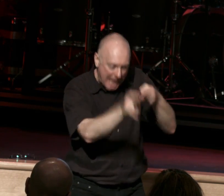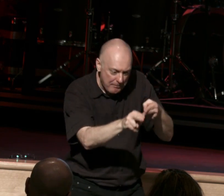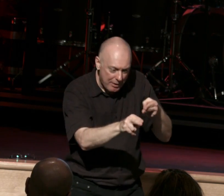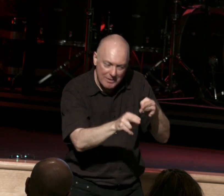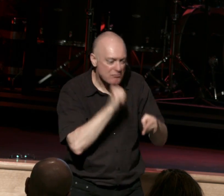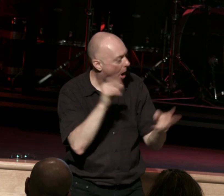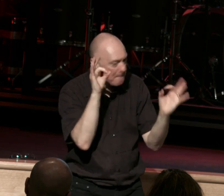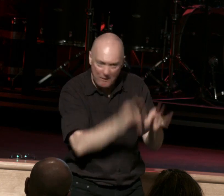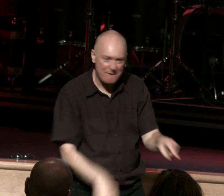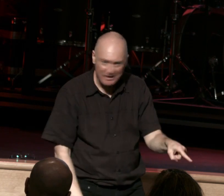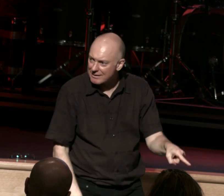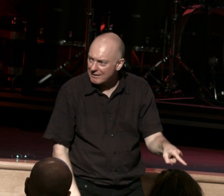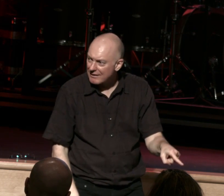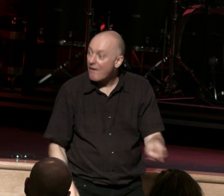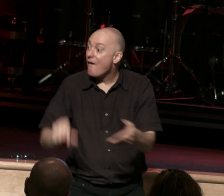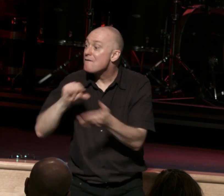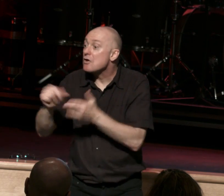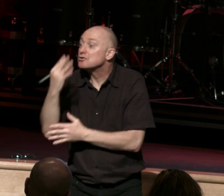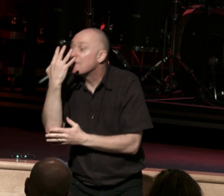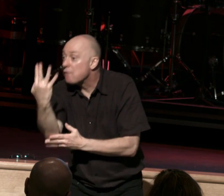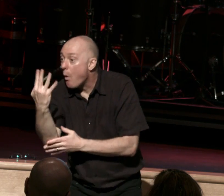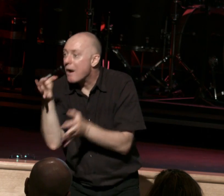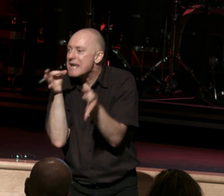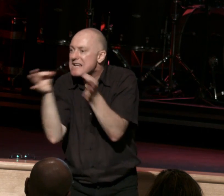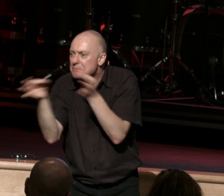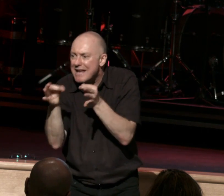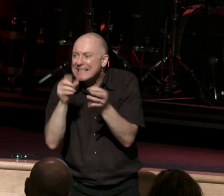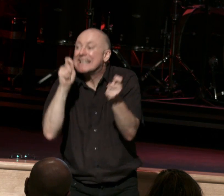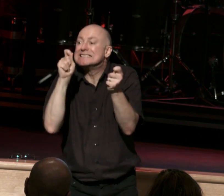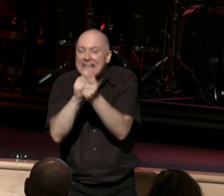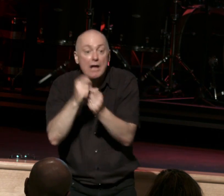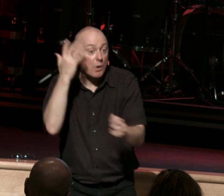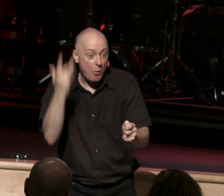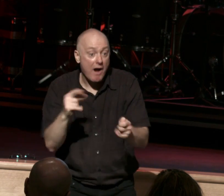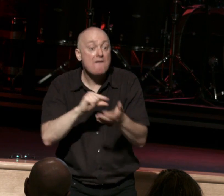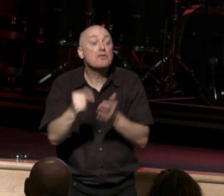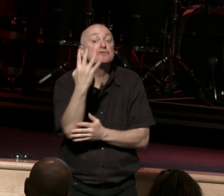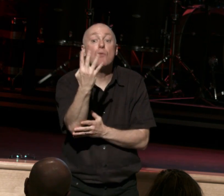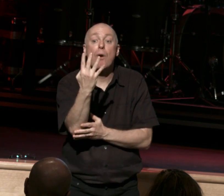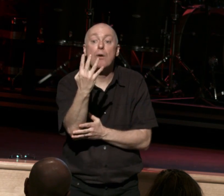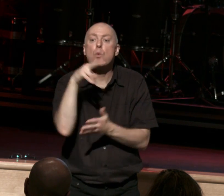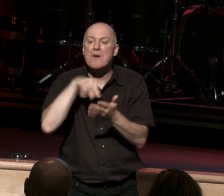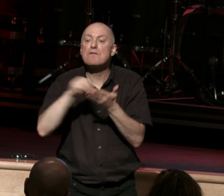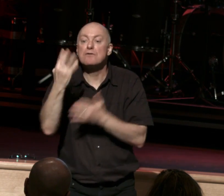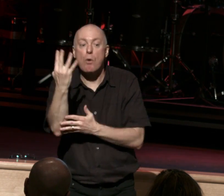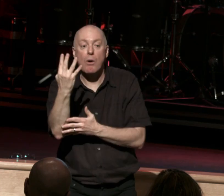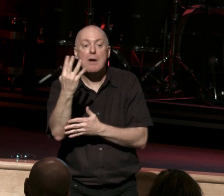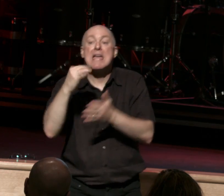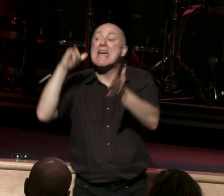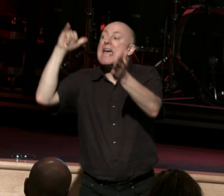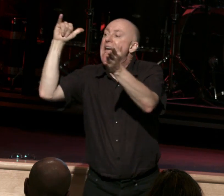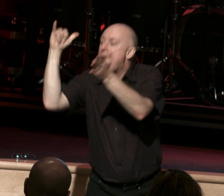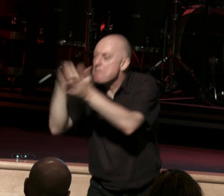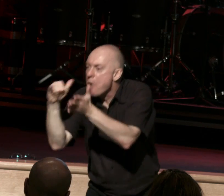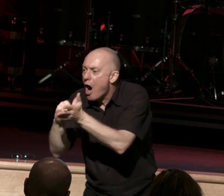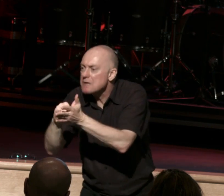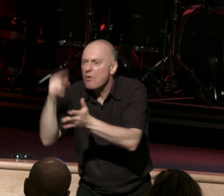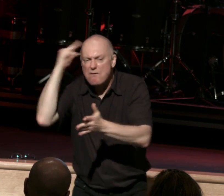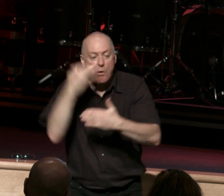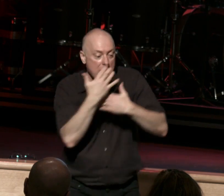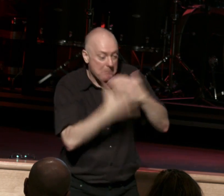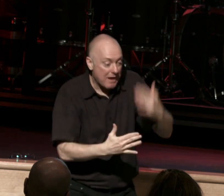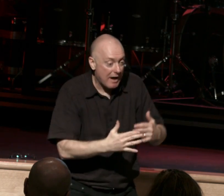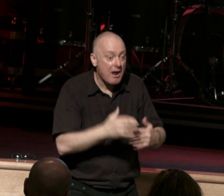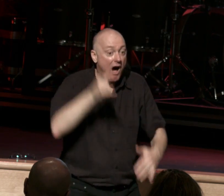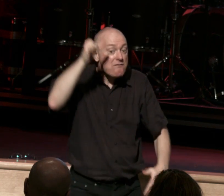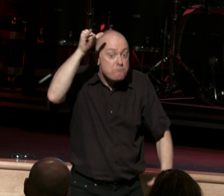was temporary. It was imperfect. And verse 4 explains exactly why. Look at verse 4. "For it is impossible